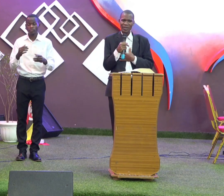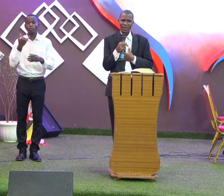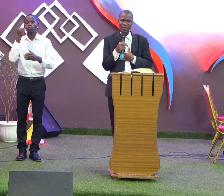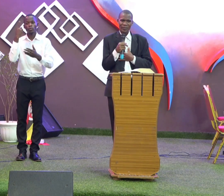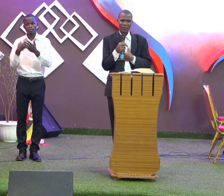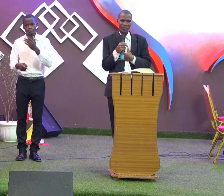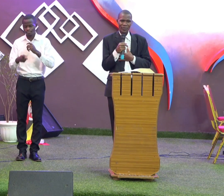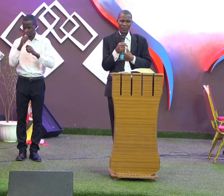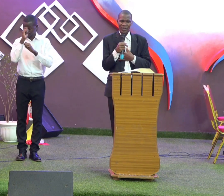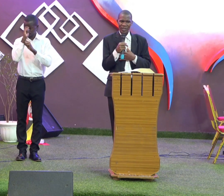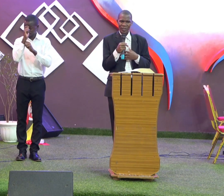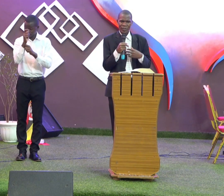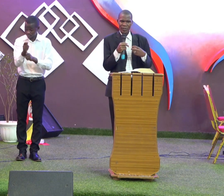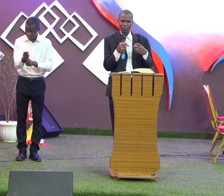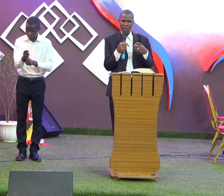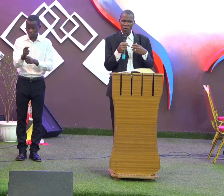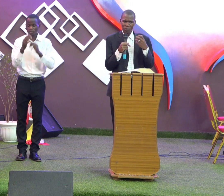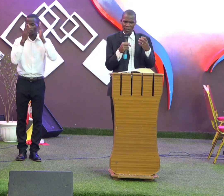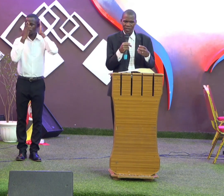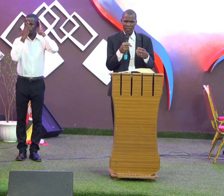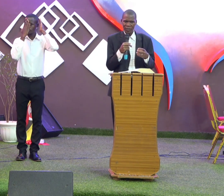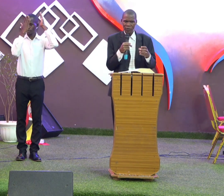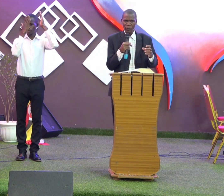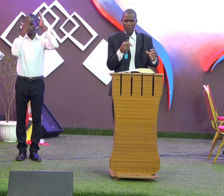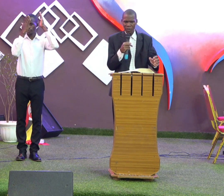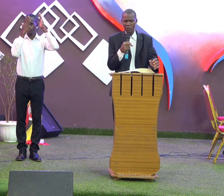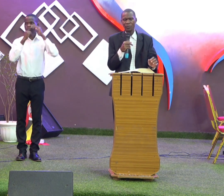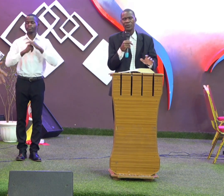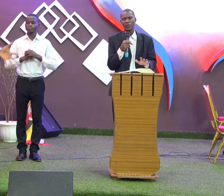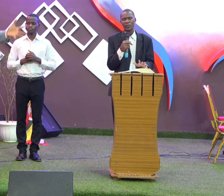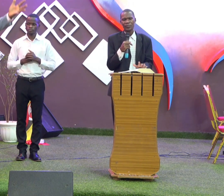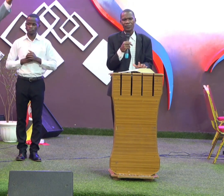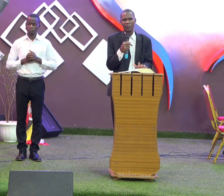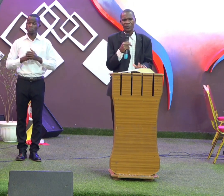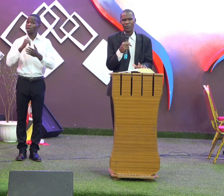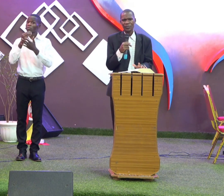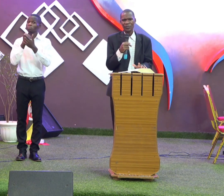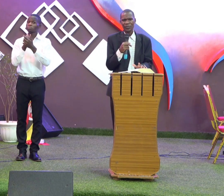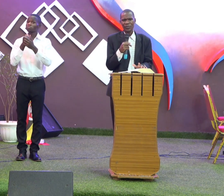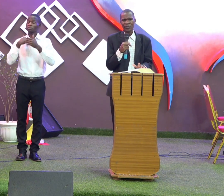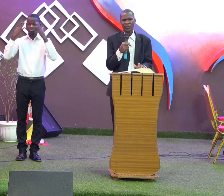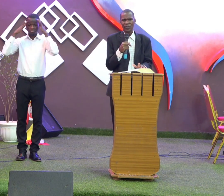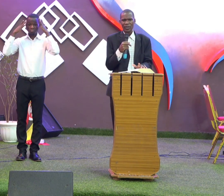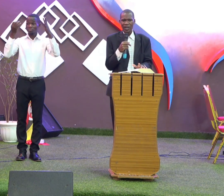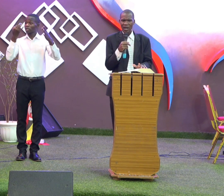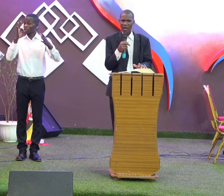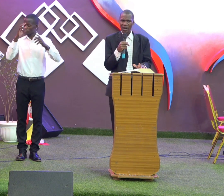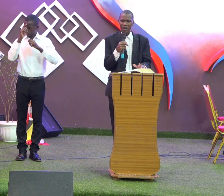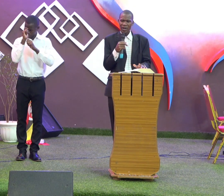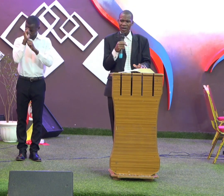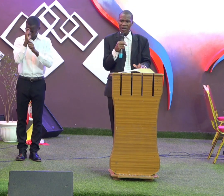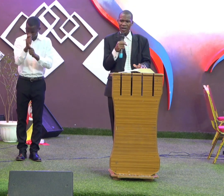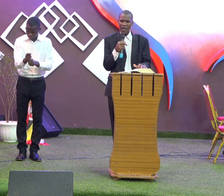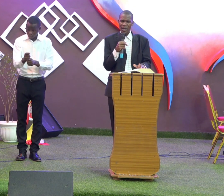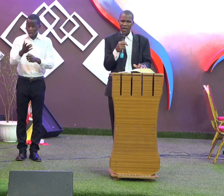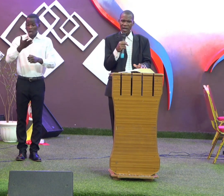Kugondera bishop. Is being obedient. My bishop. Nali simanyi nti okumugondera waliwo omukisa ogugwa ku